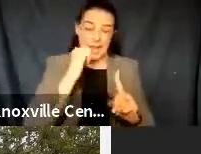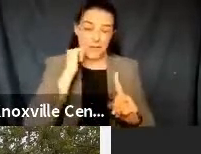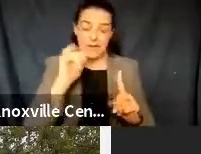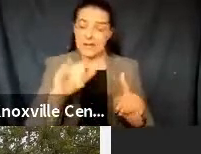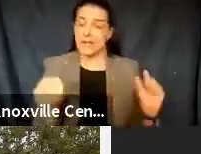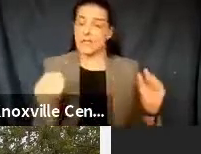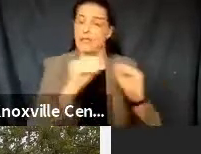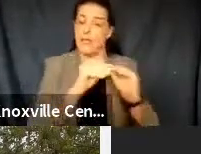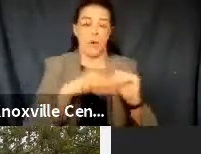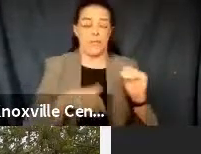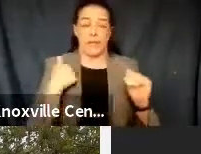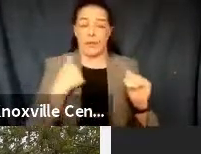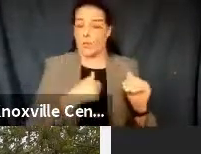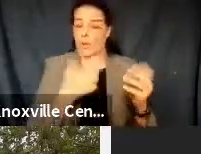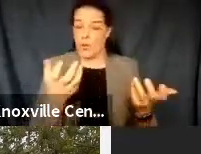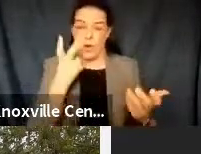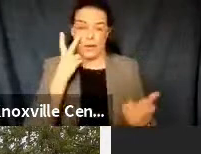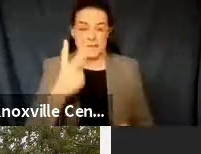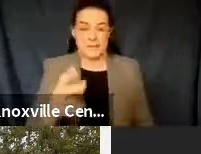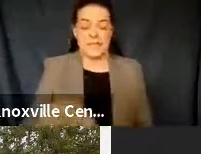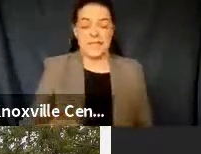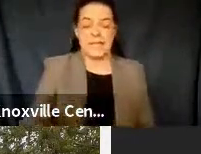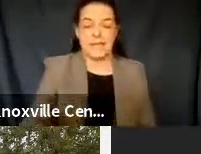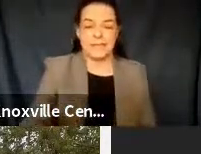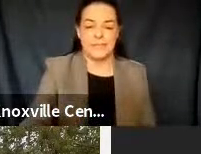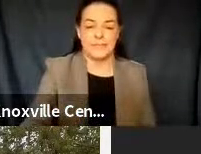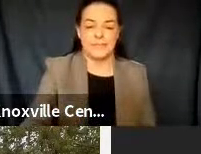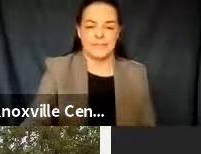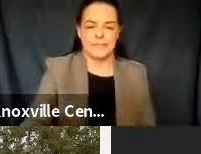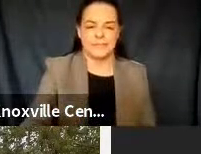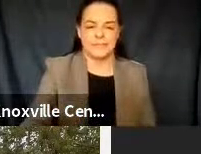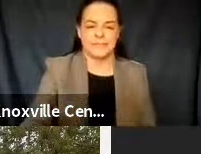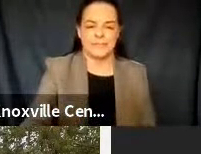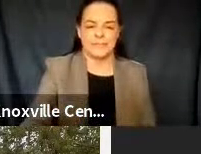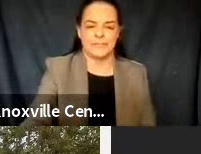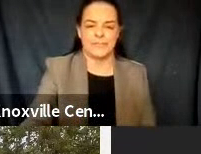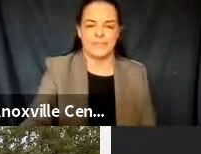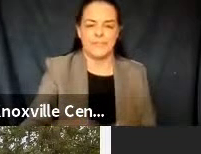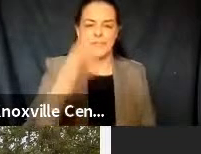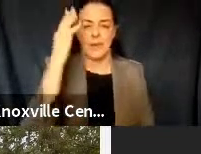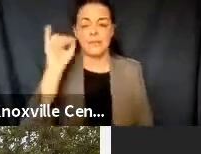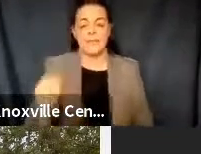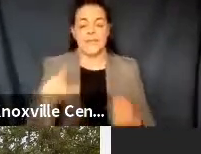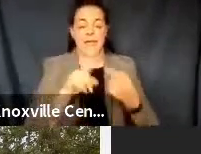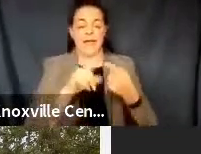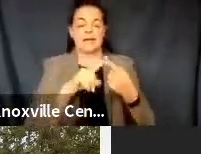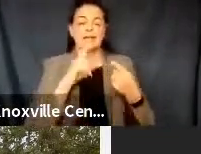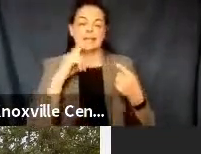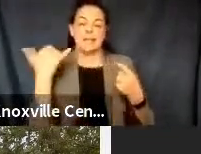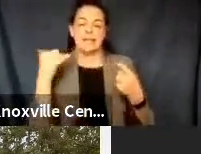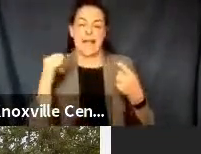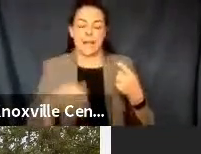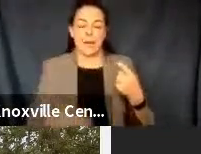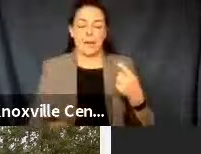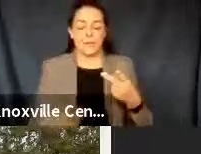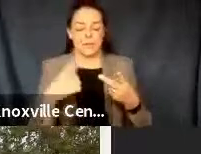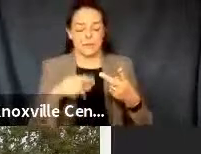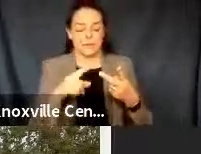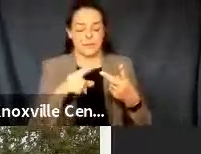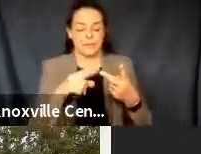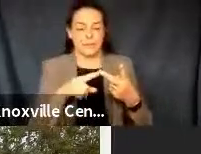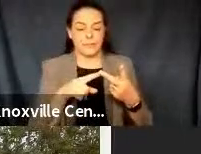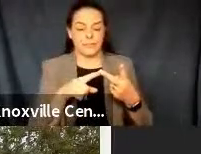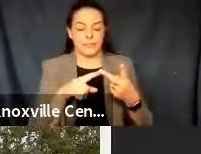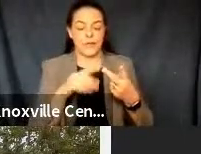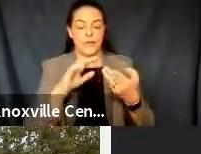community to see. Because of this, we represent this benchmark as yellow. Our second benchmark,